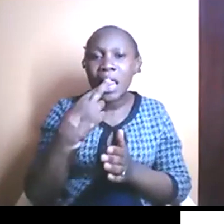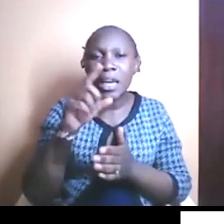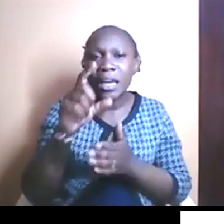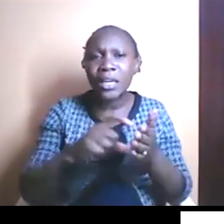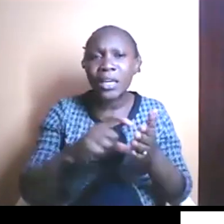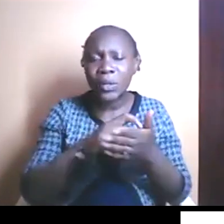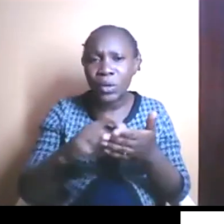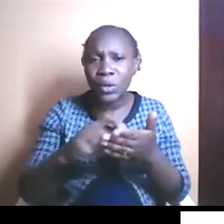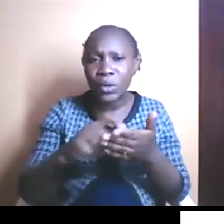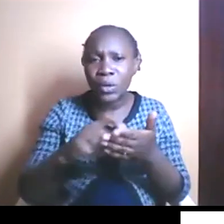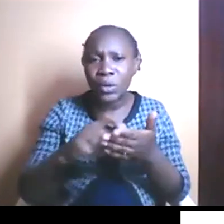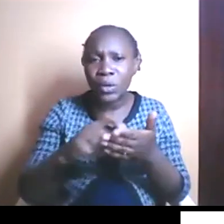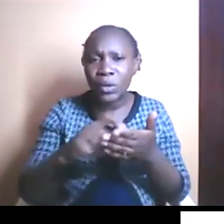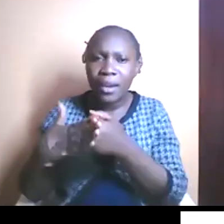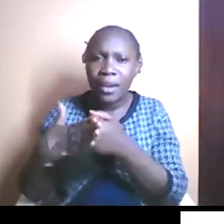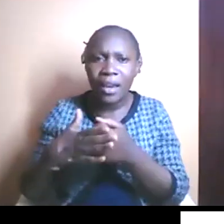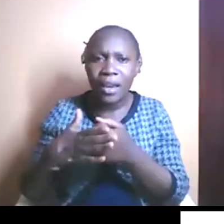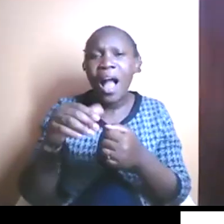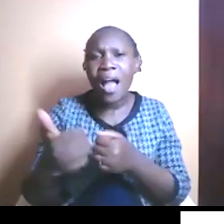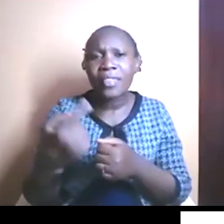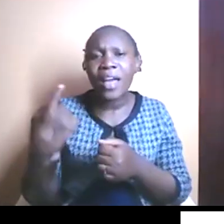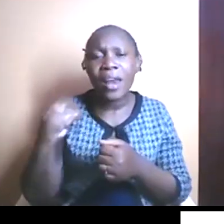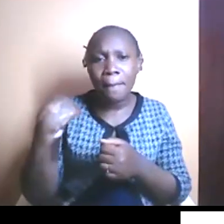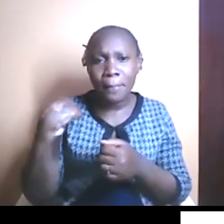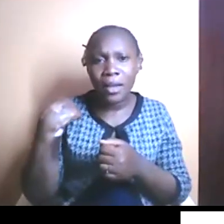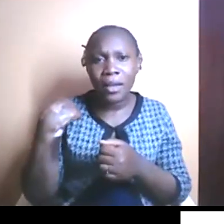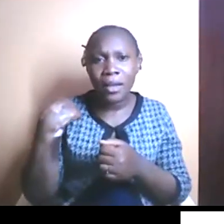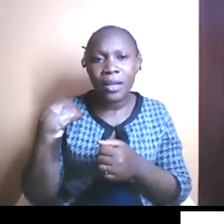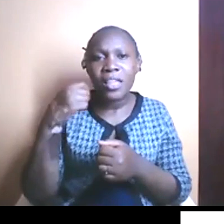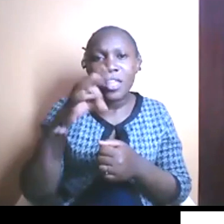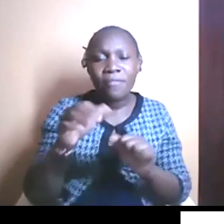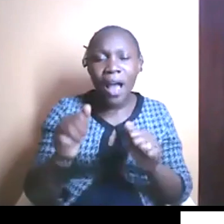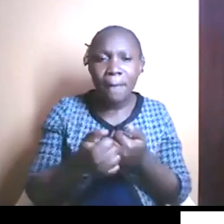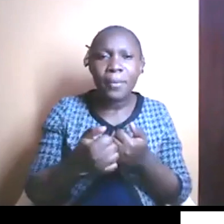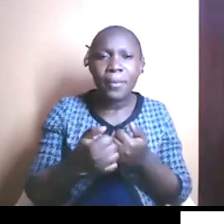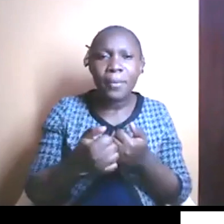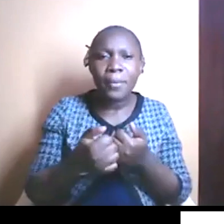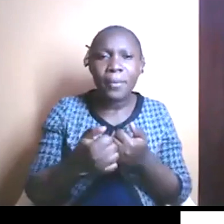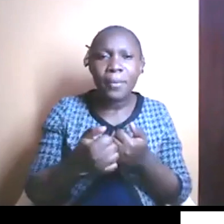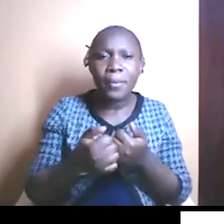call anonymously. Even if your line got cut, they'll call you right back. And you want